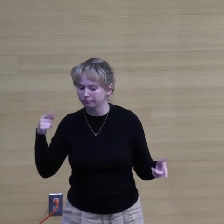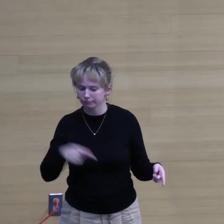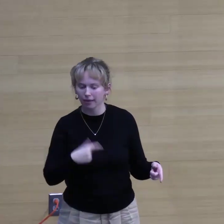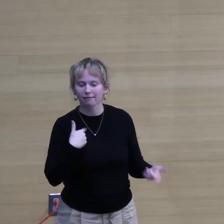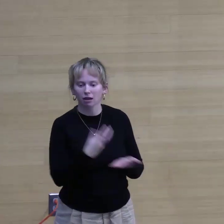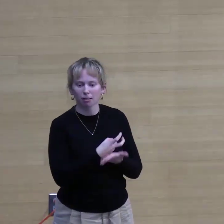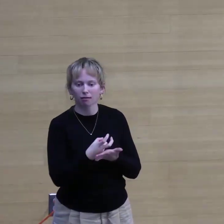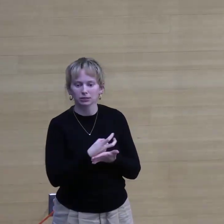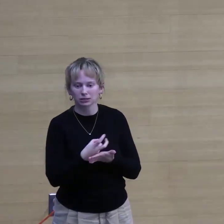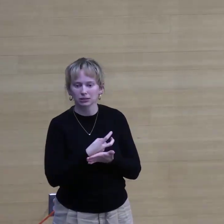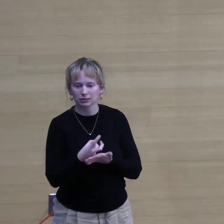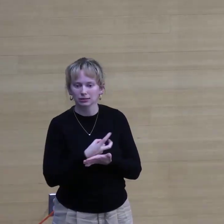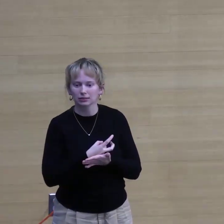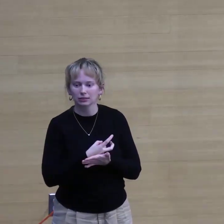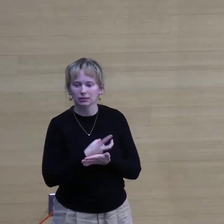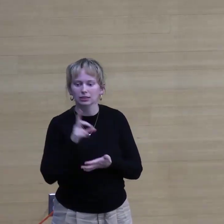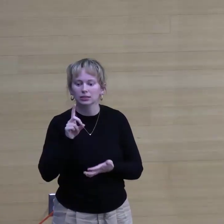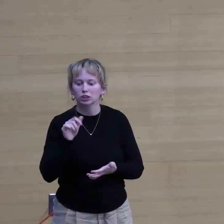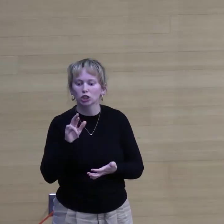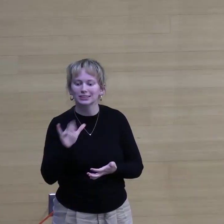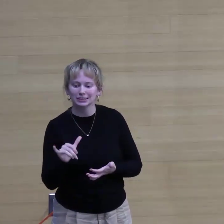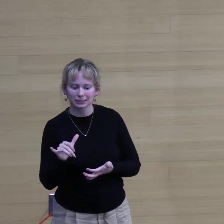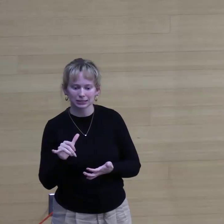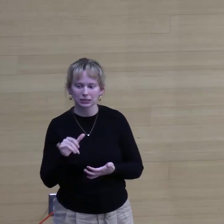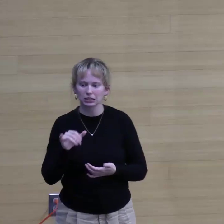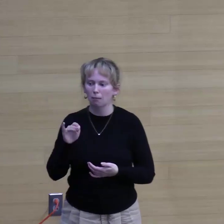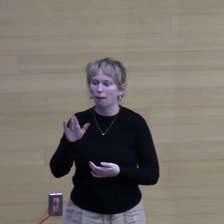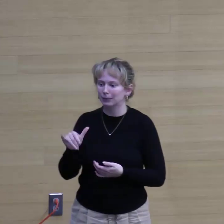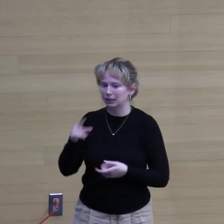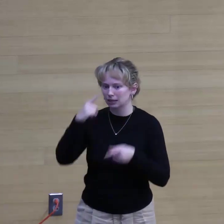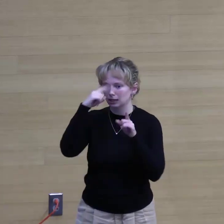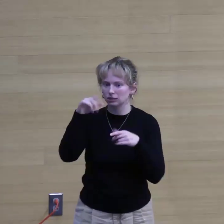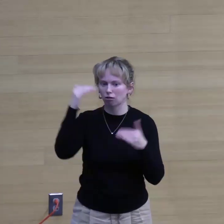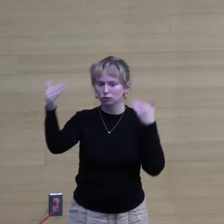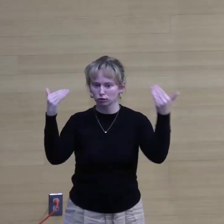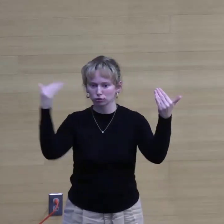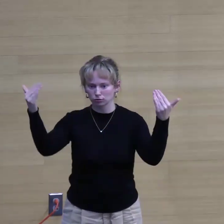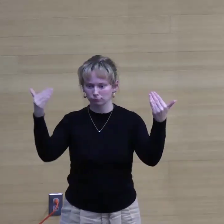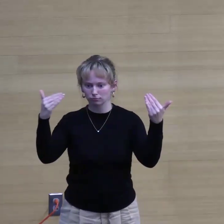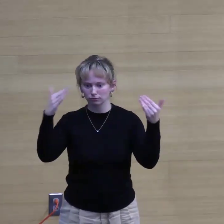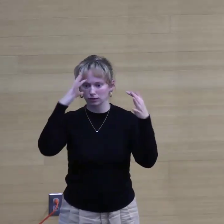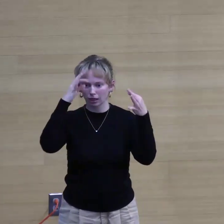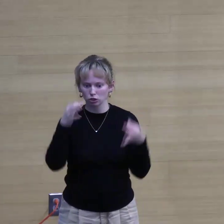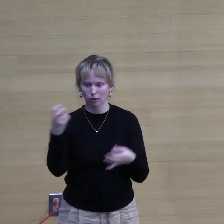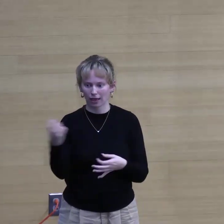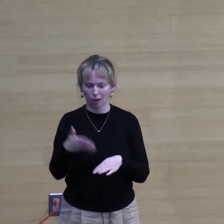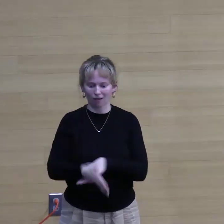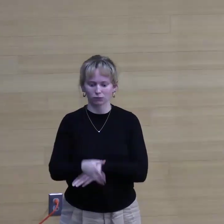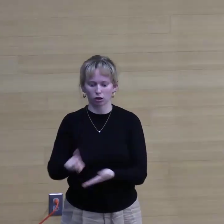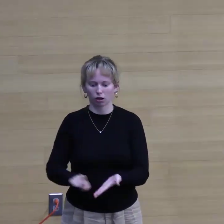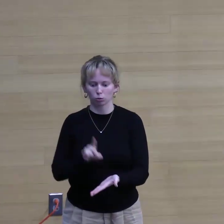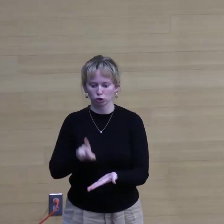epilepsy. Darcy and Bobby, consenting adults, decided to hang out after